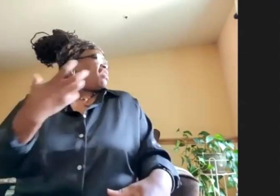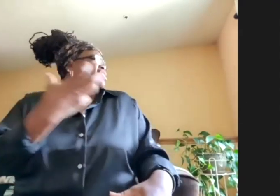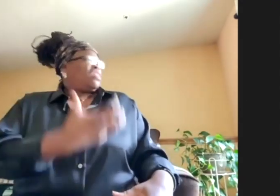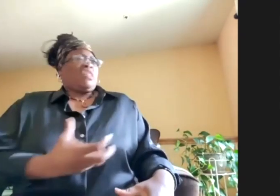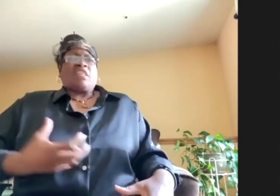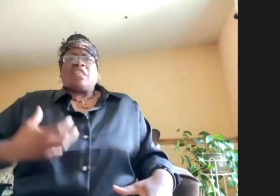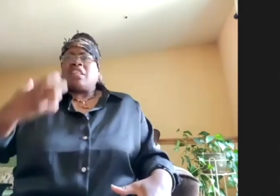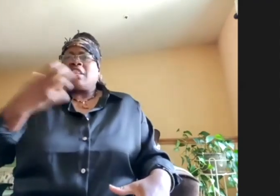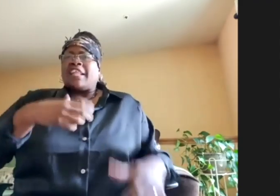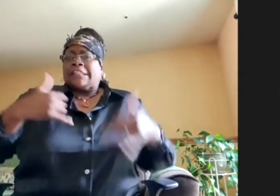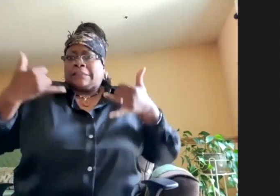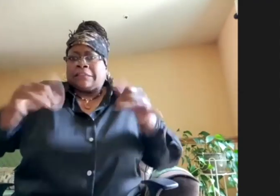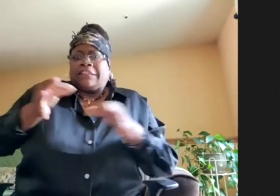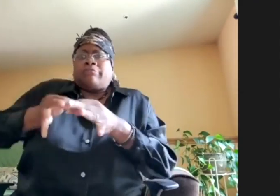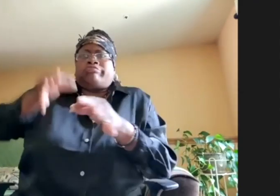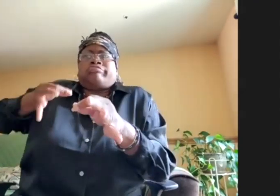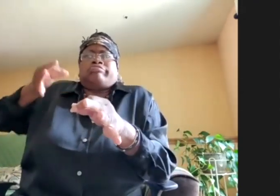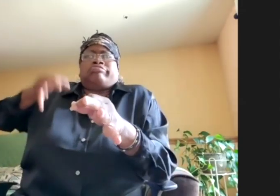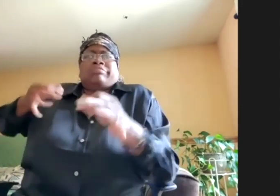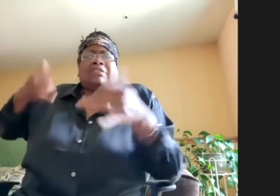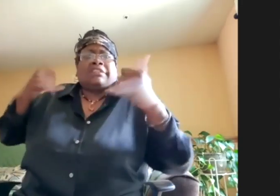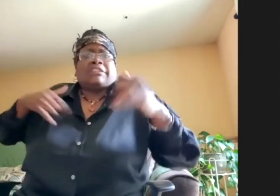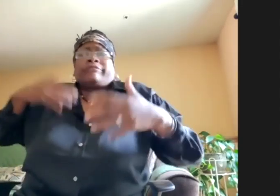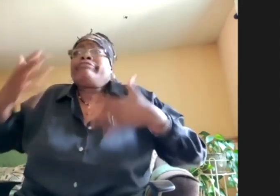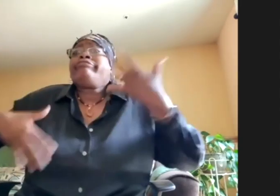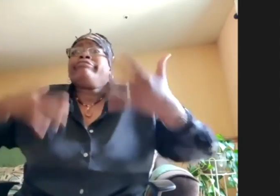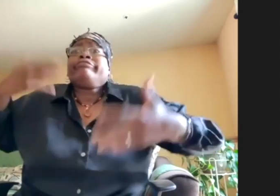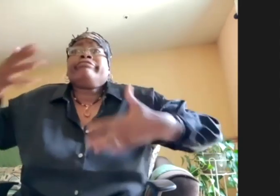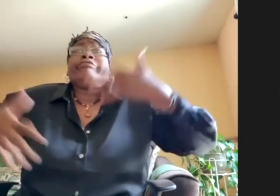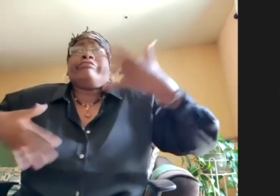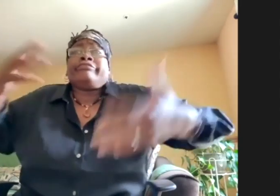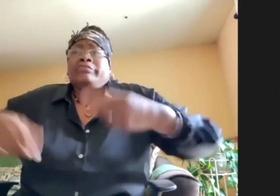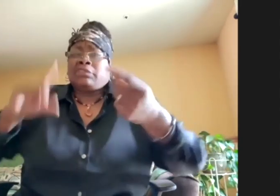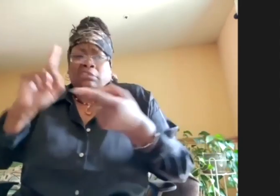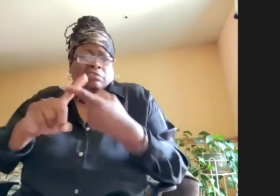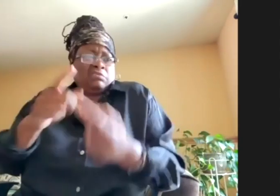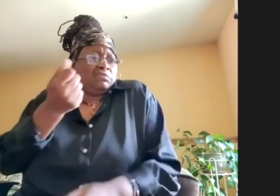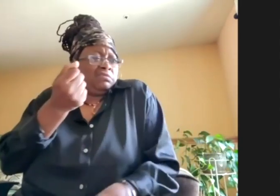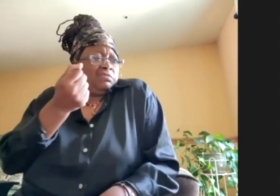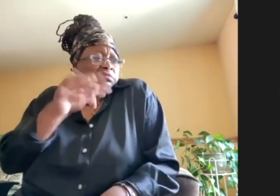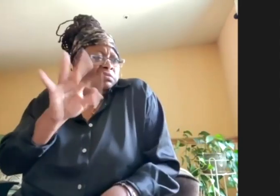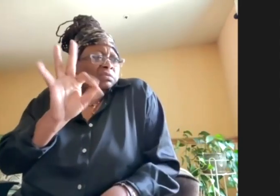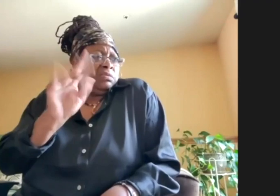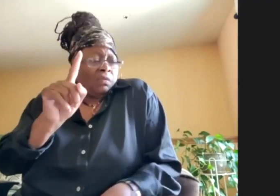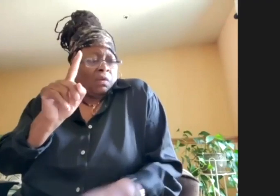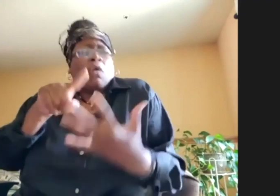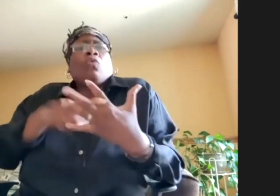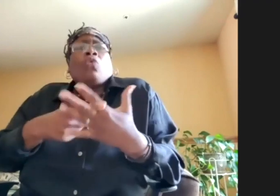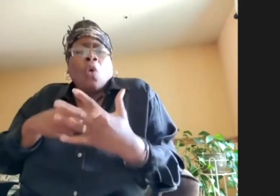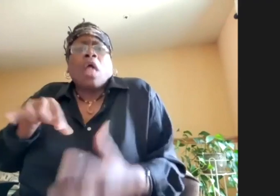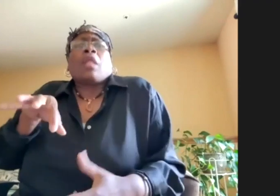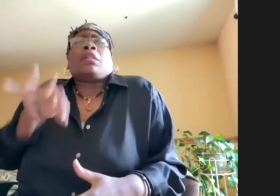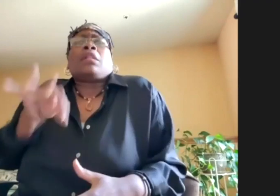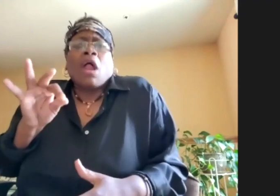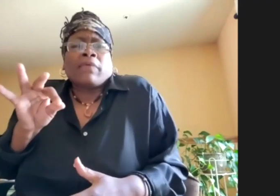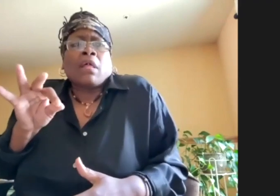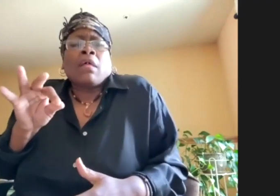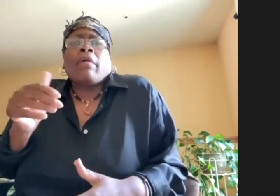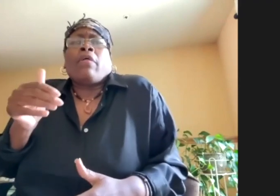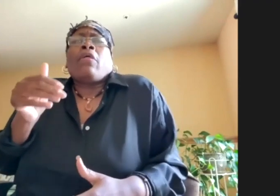And they were just looking for me to just pass along and graduate and get me out of their classroom. And that was in